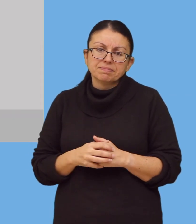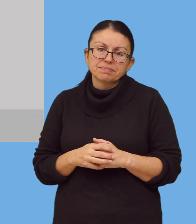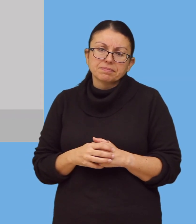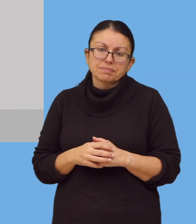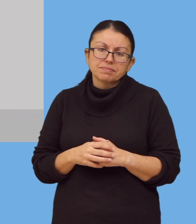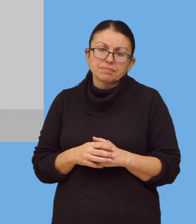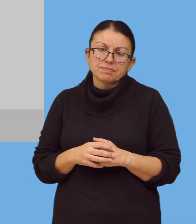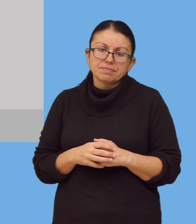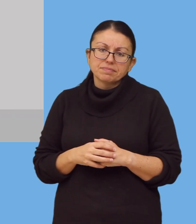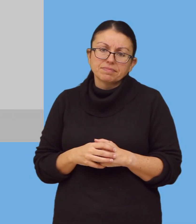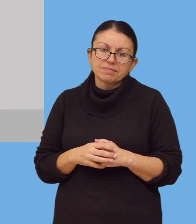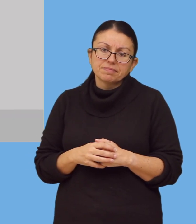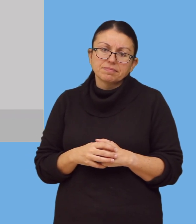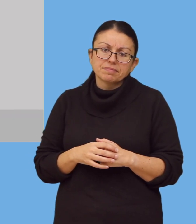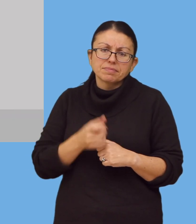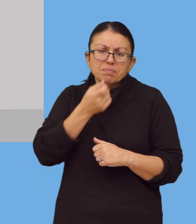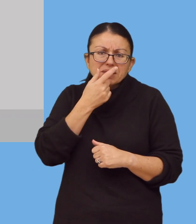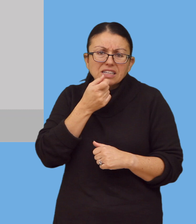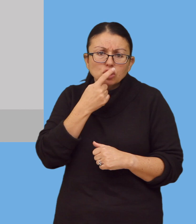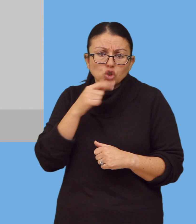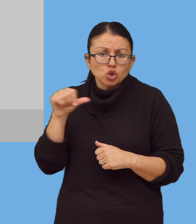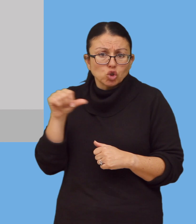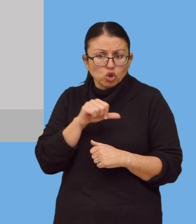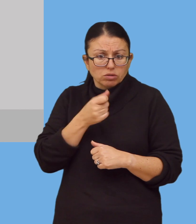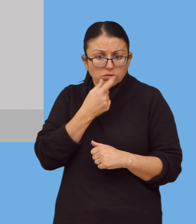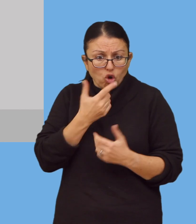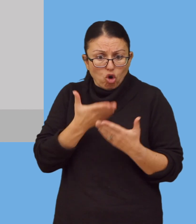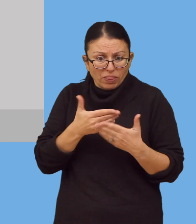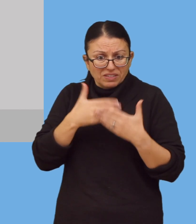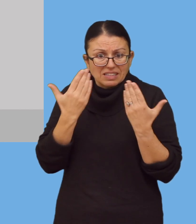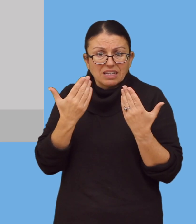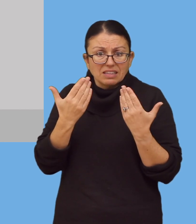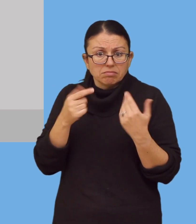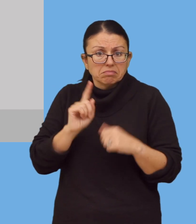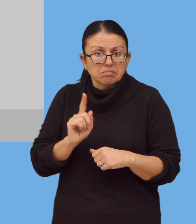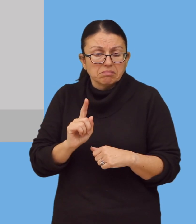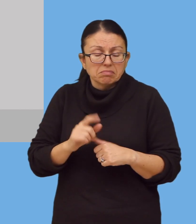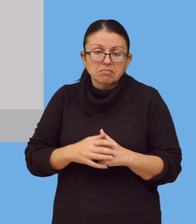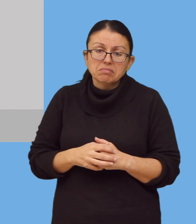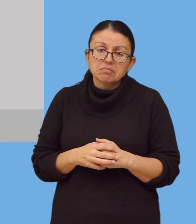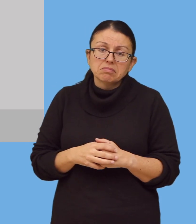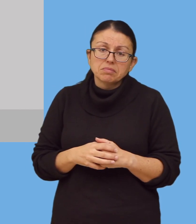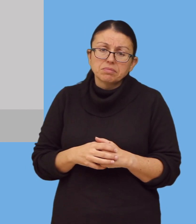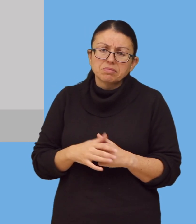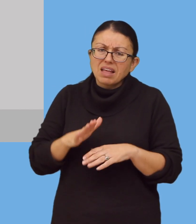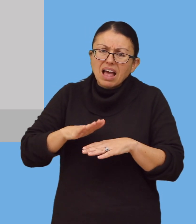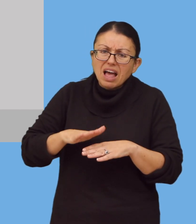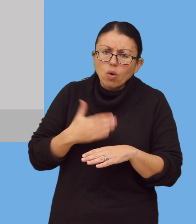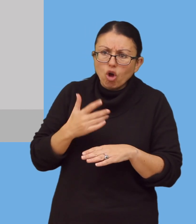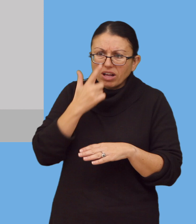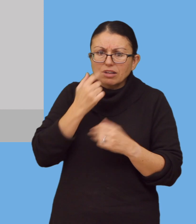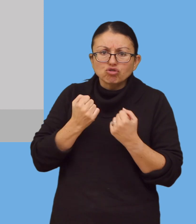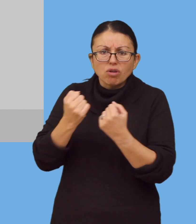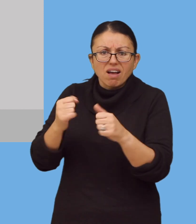Before you go home, your nurse will give you information about what to expect during your recovery. Details of exercises to do to help